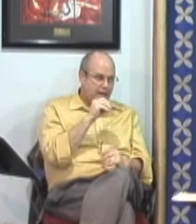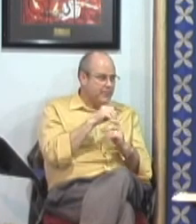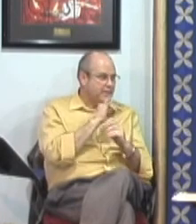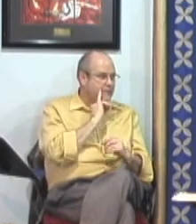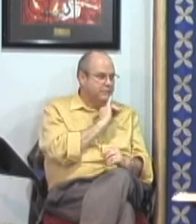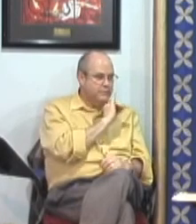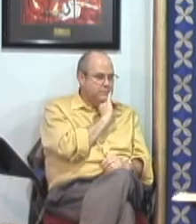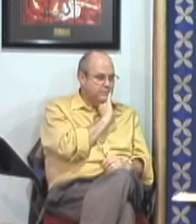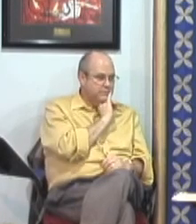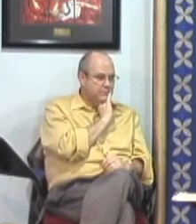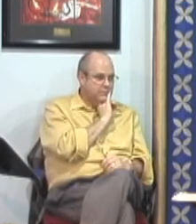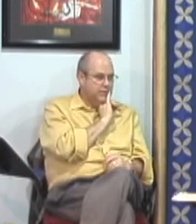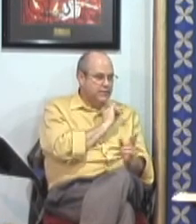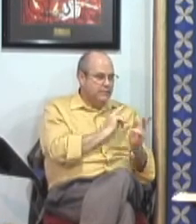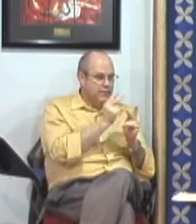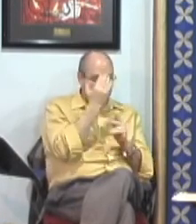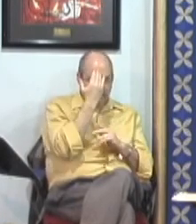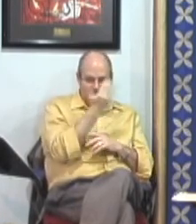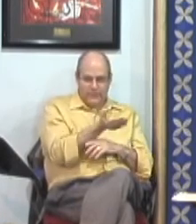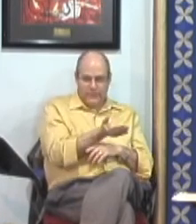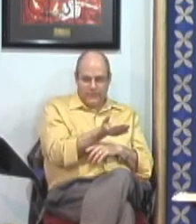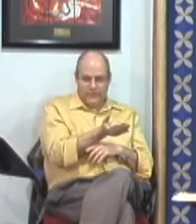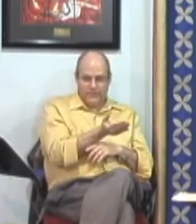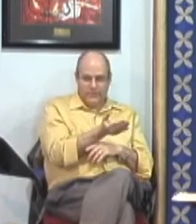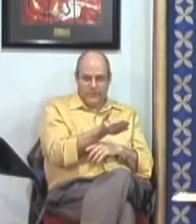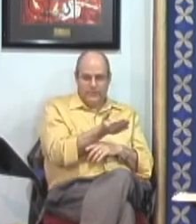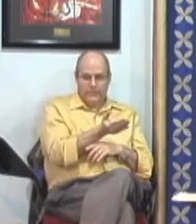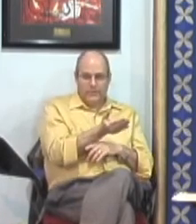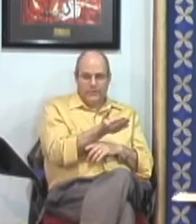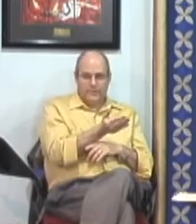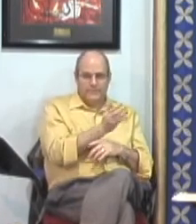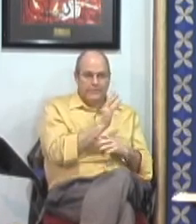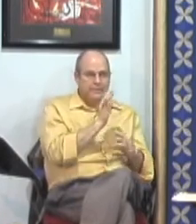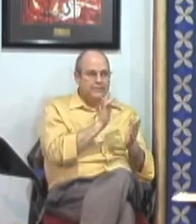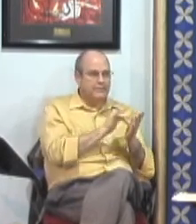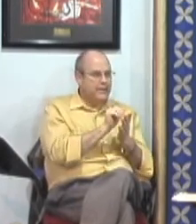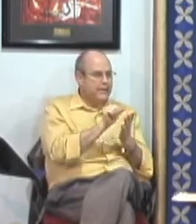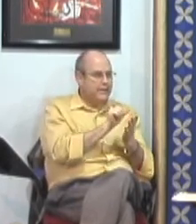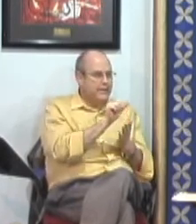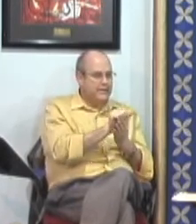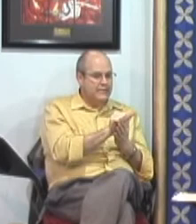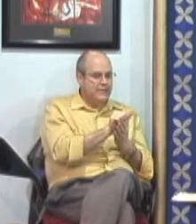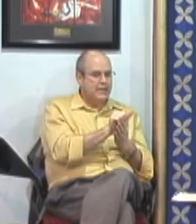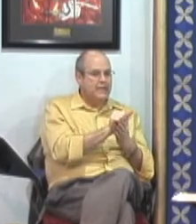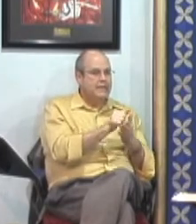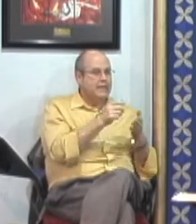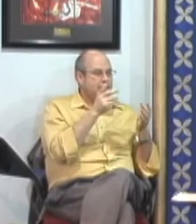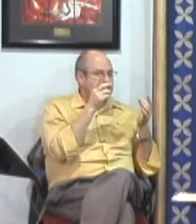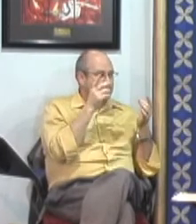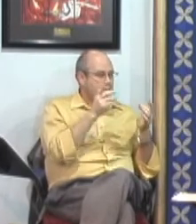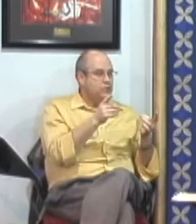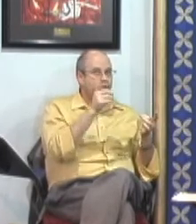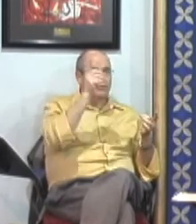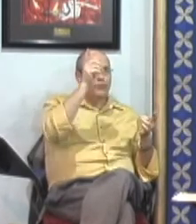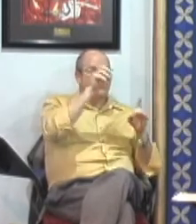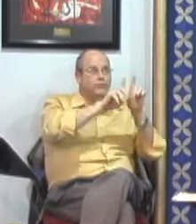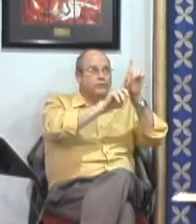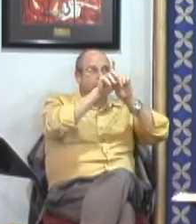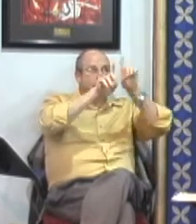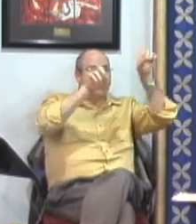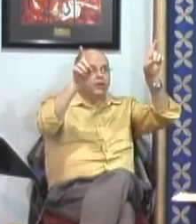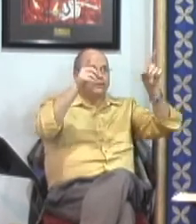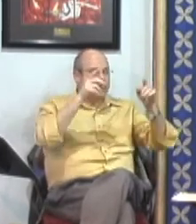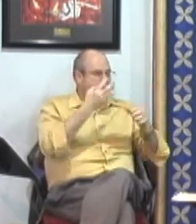And the reason that nobody notices it anymore is because since the Middle Ages, it has been determined astronomically instead of